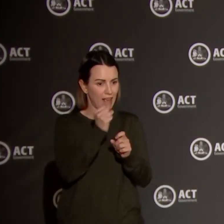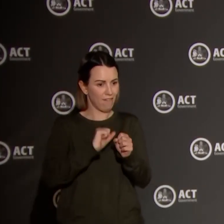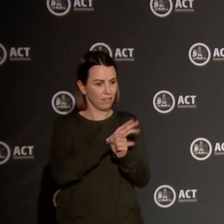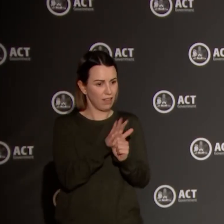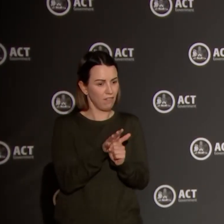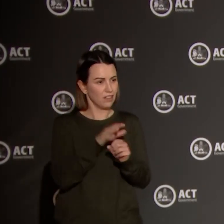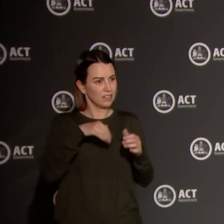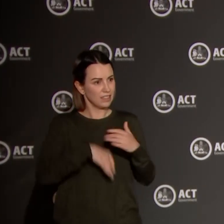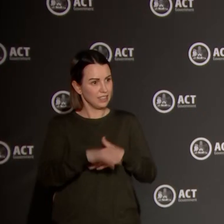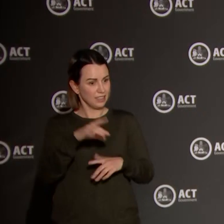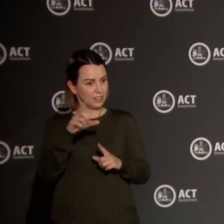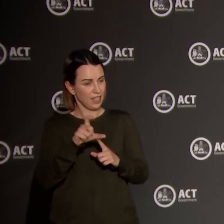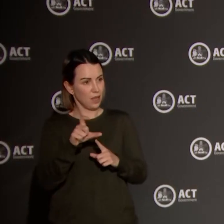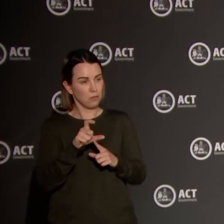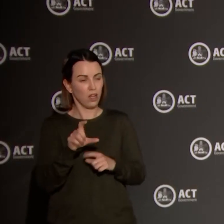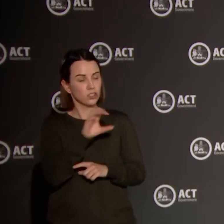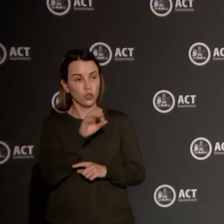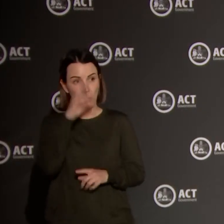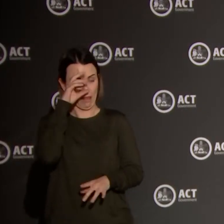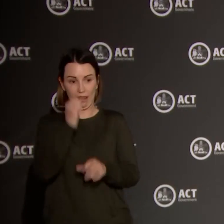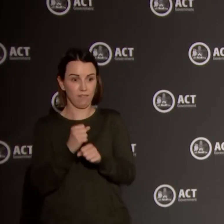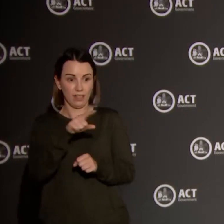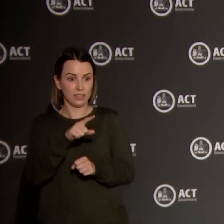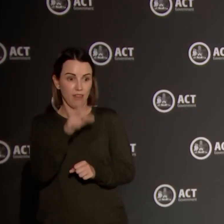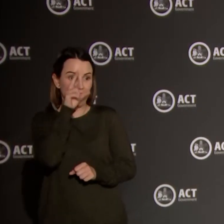here in Canberra, I don't believe it is.